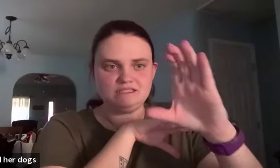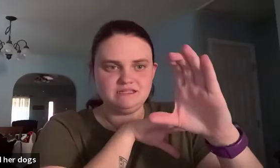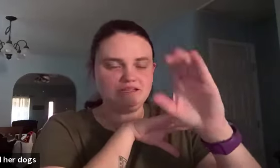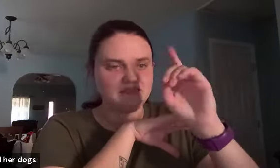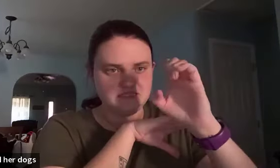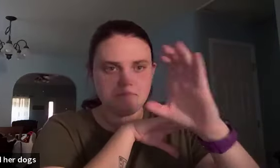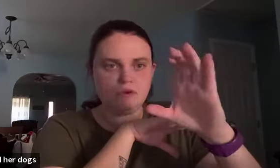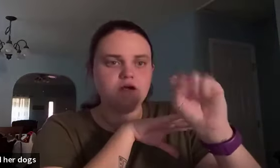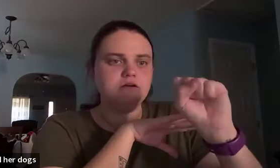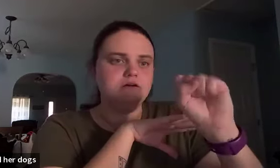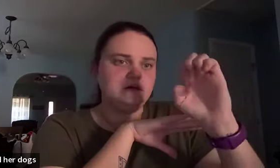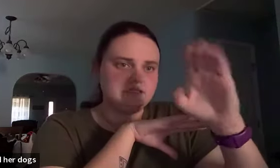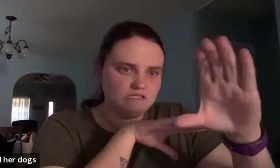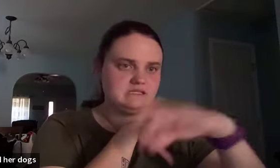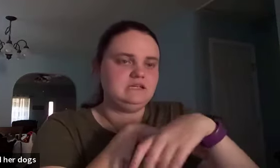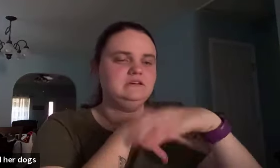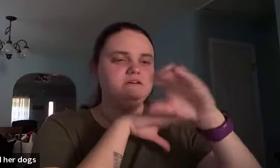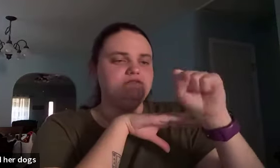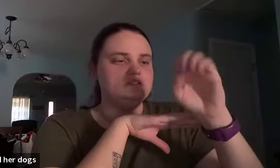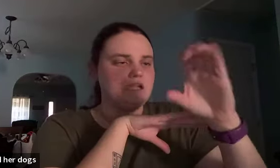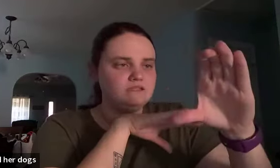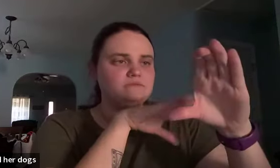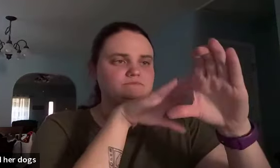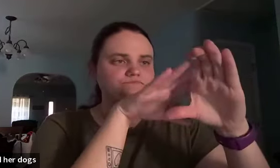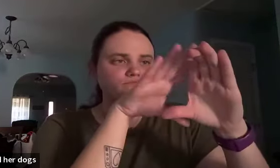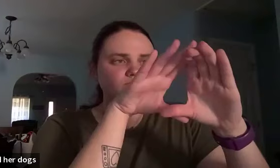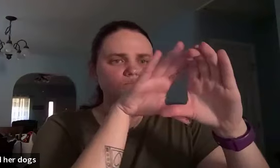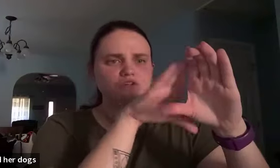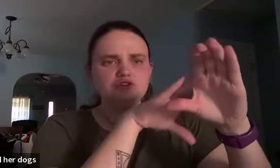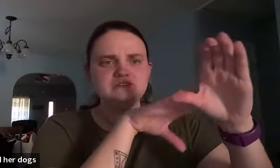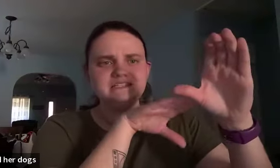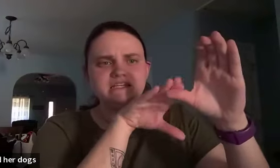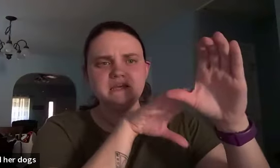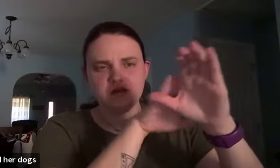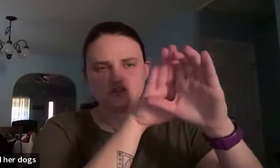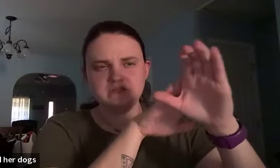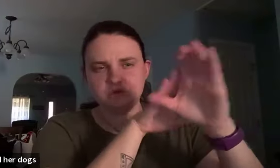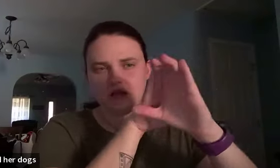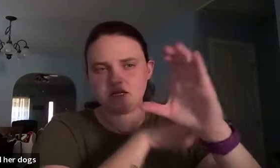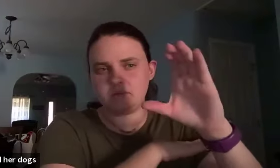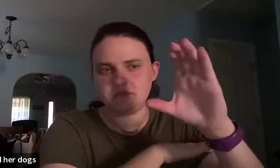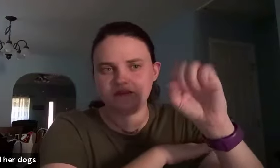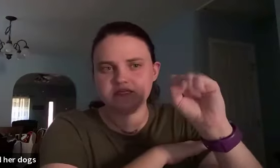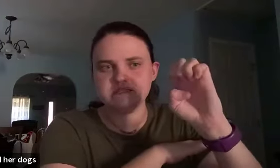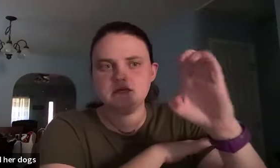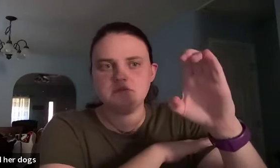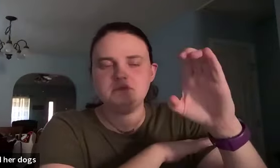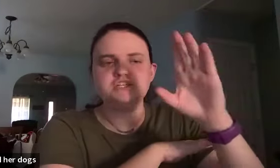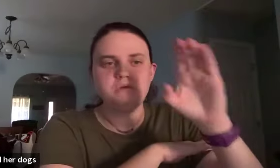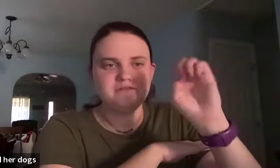DEC, like December, SEC for seconds, your C naturally will kind of come up like this because you have